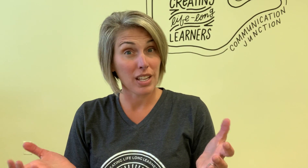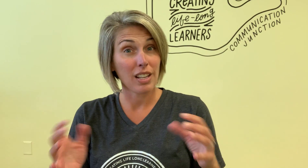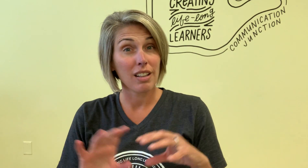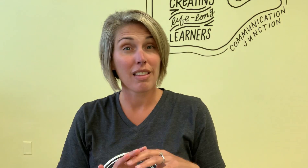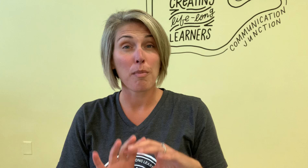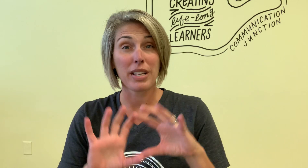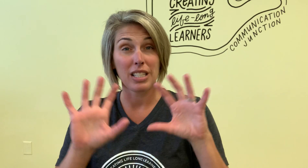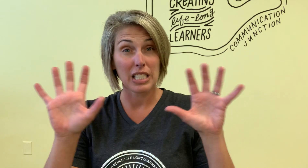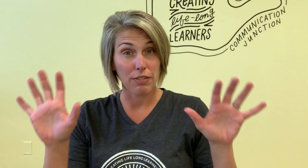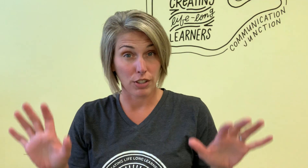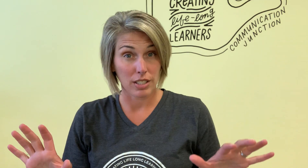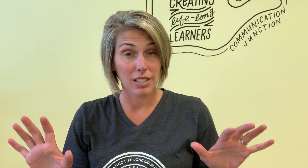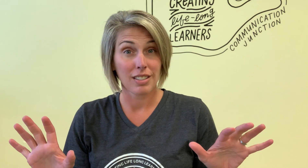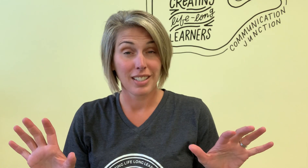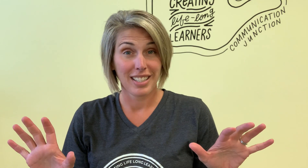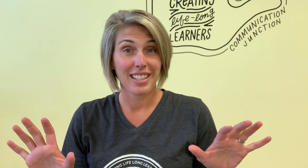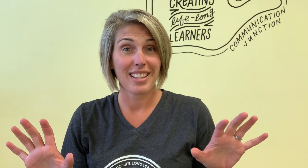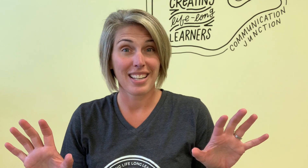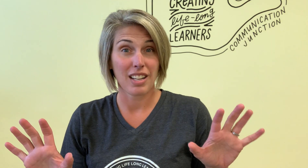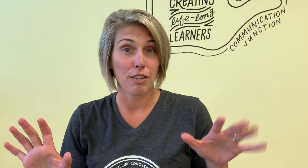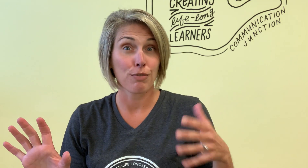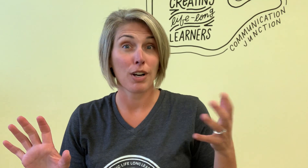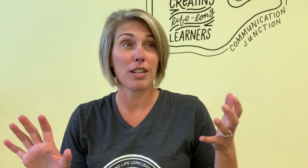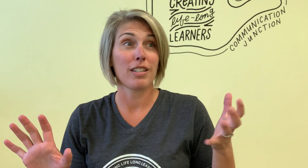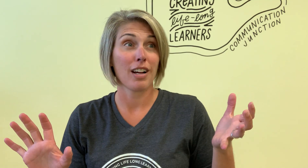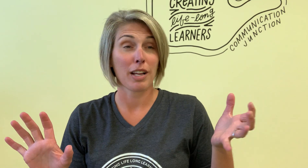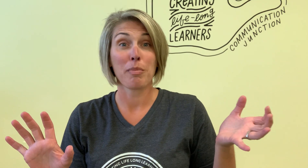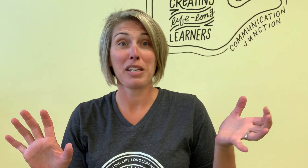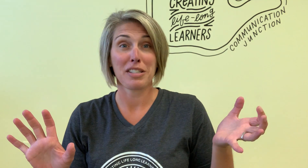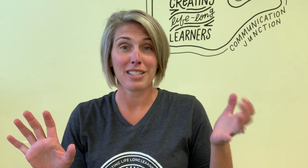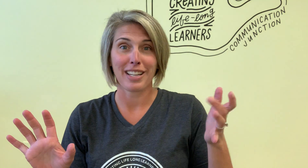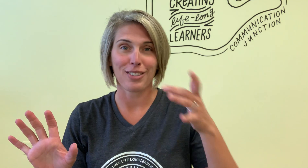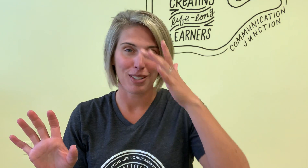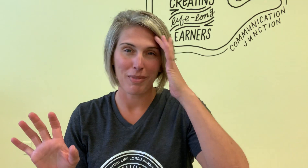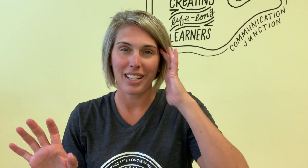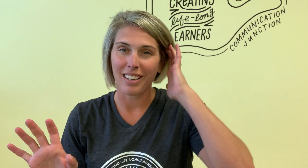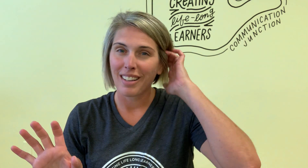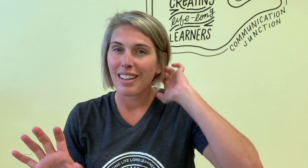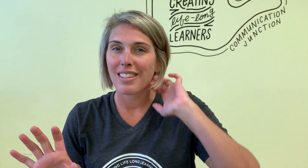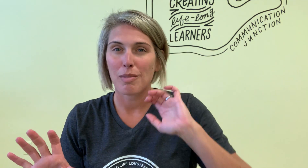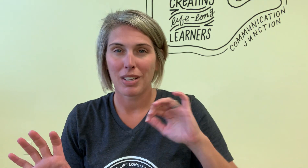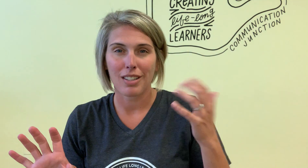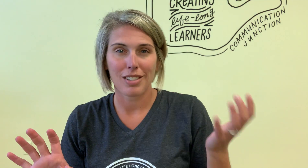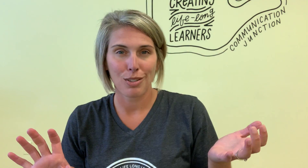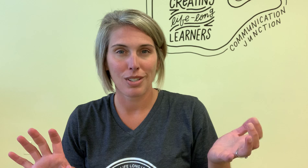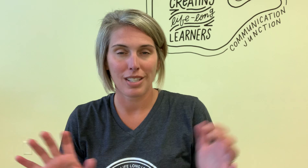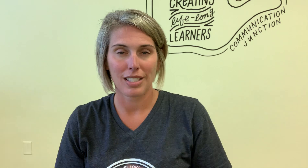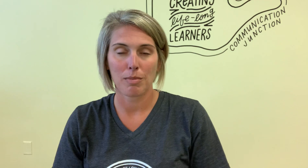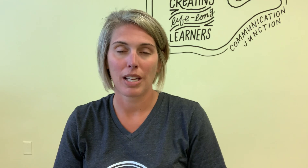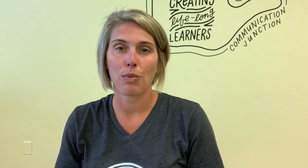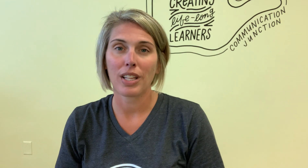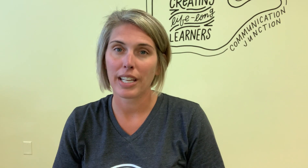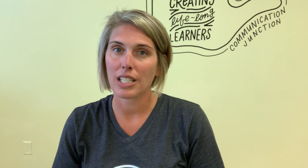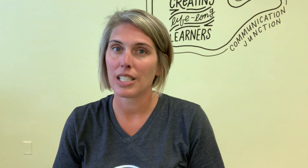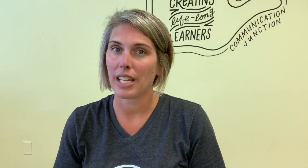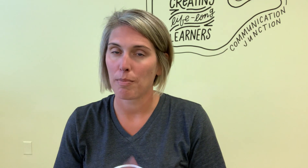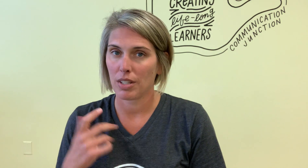something that makes it different than a companion sign or something else that uses that same sign, we like to adapt the